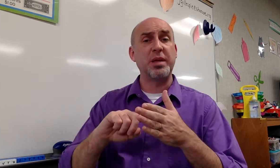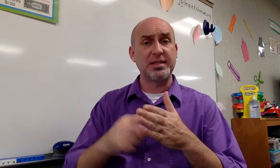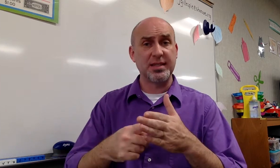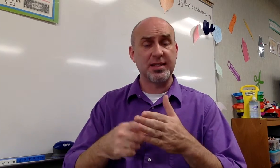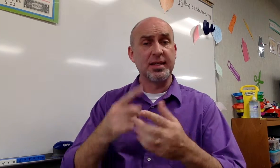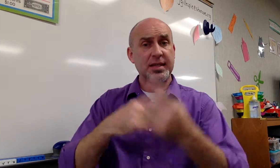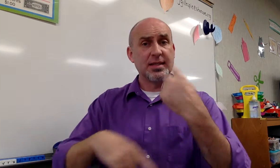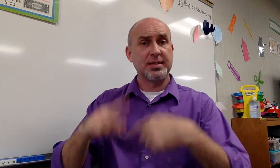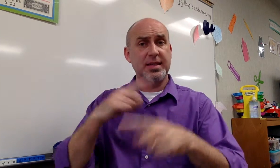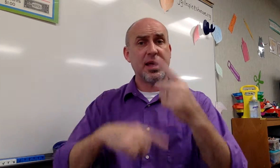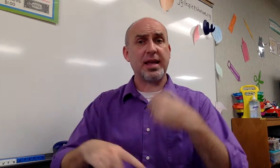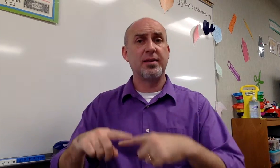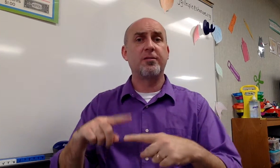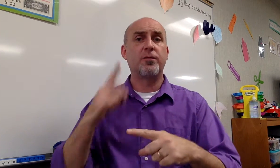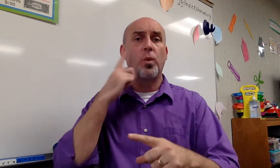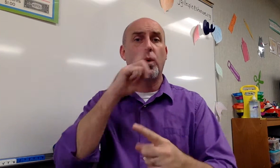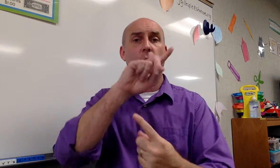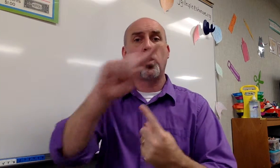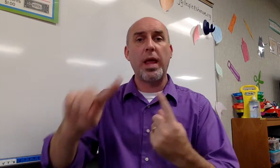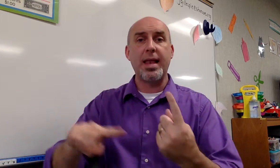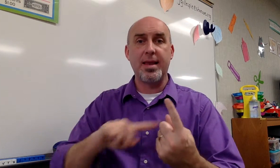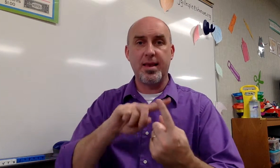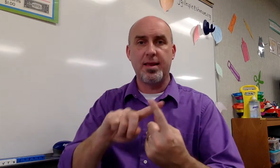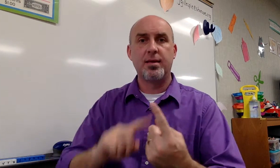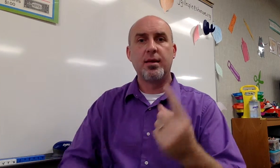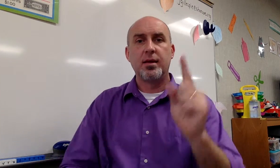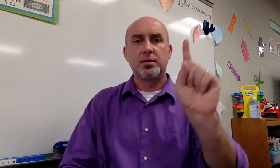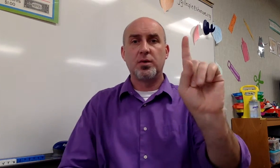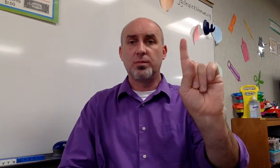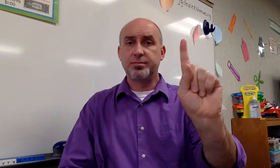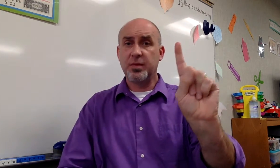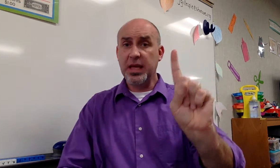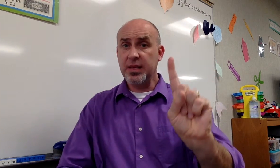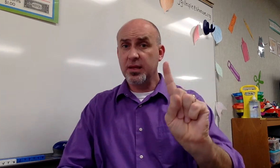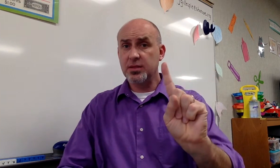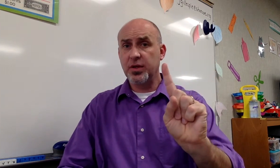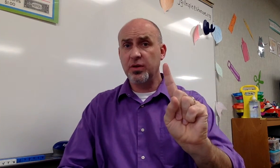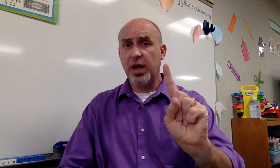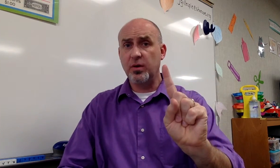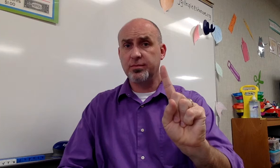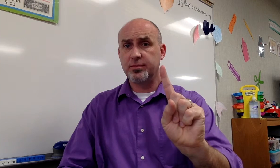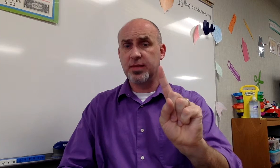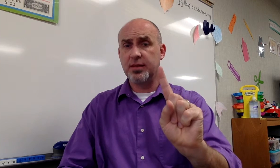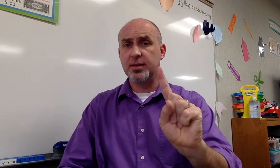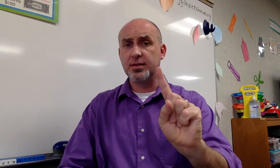basic, the sign for when. So I have my index finger out like this.